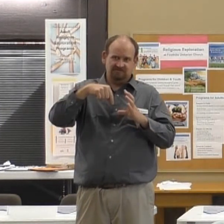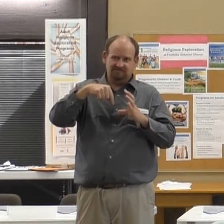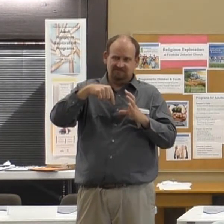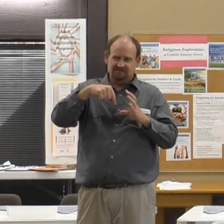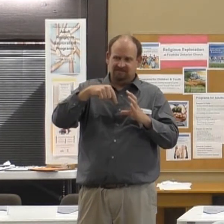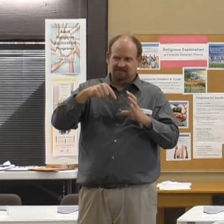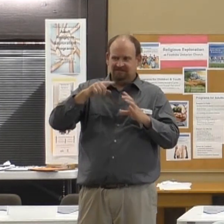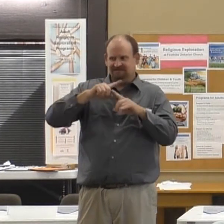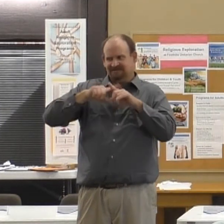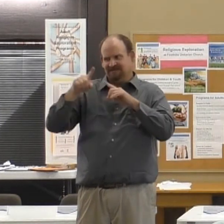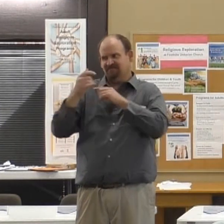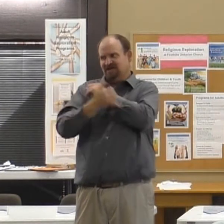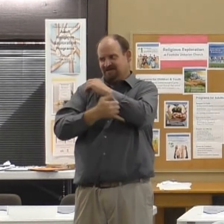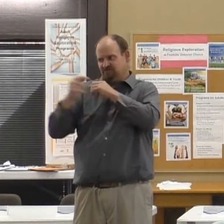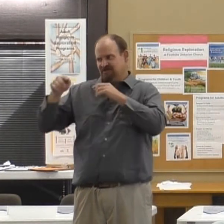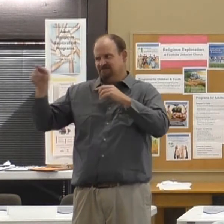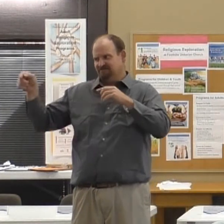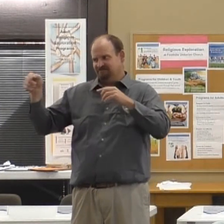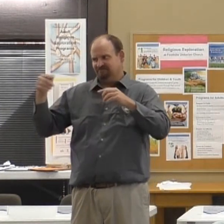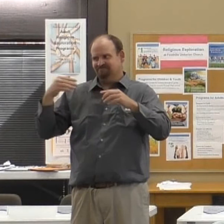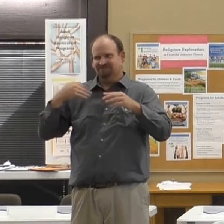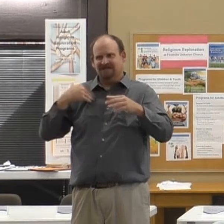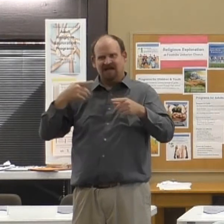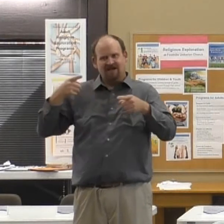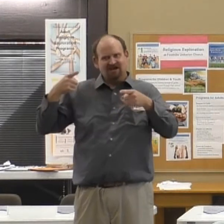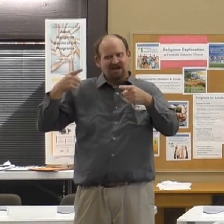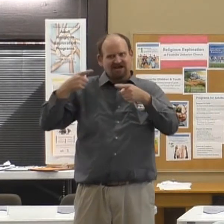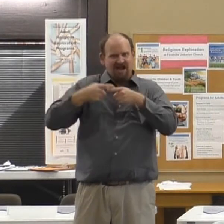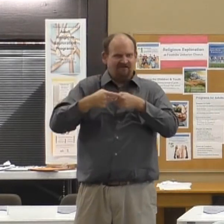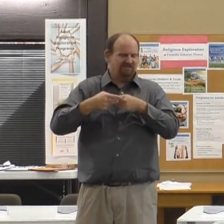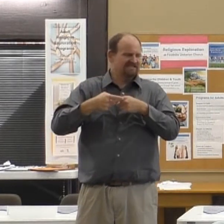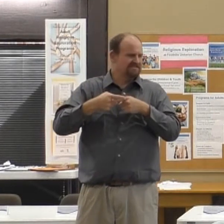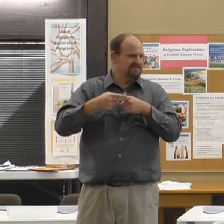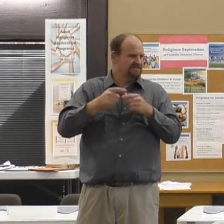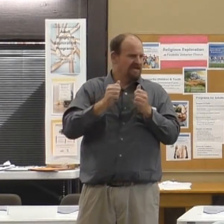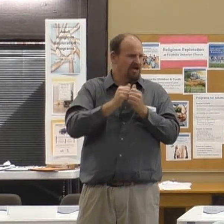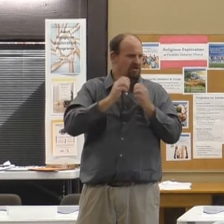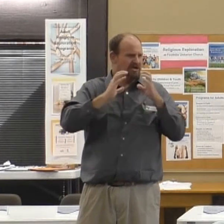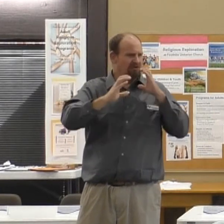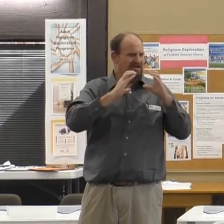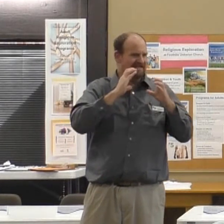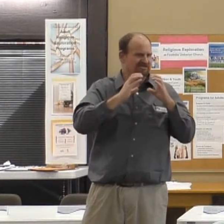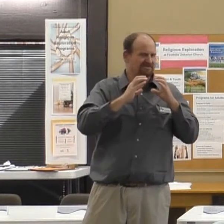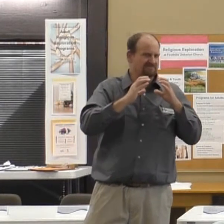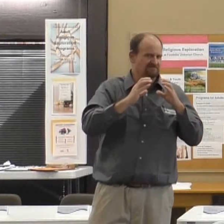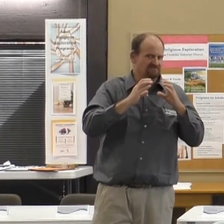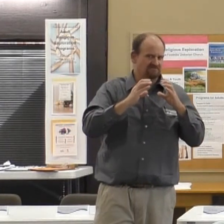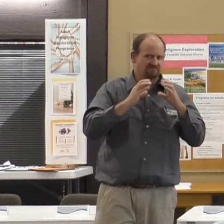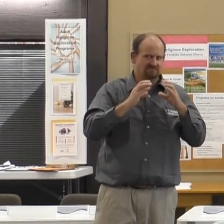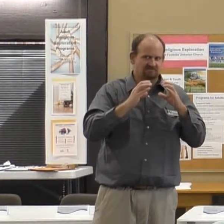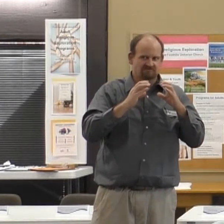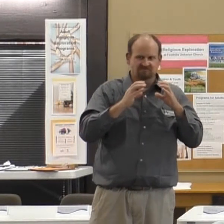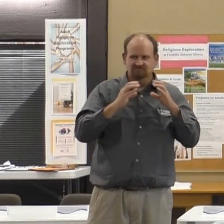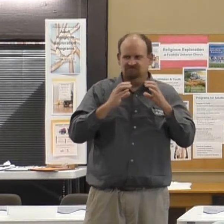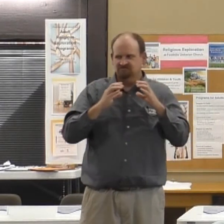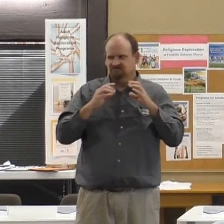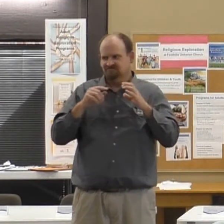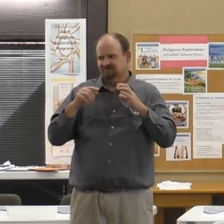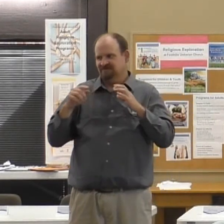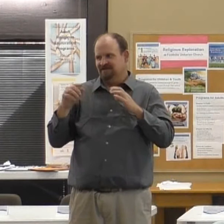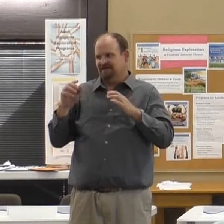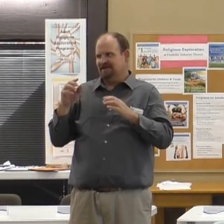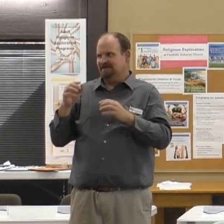so American Sign Language is not recognized or is not used by other international